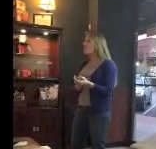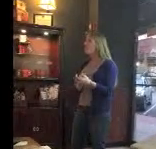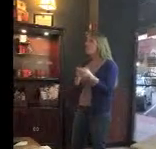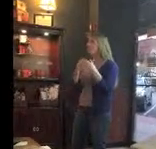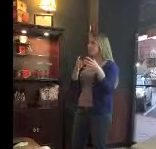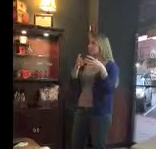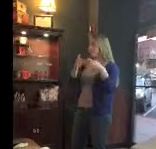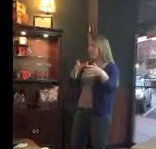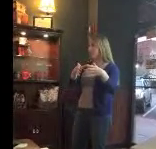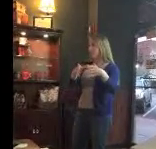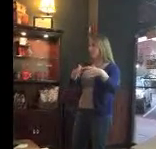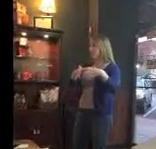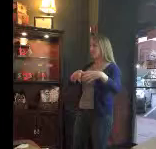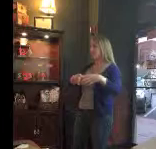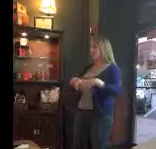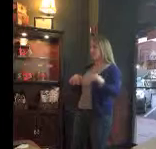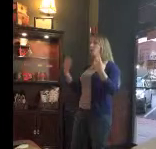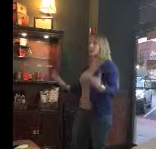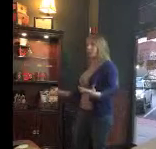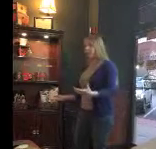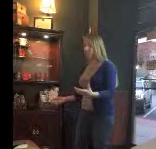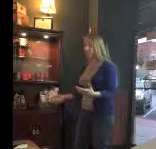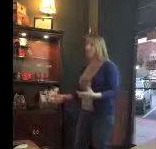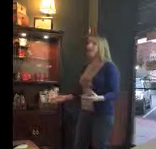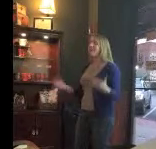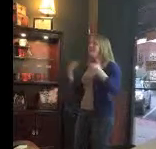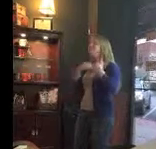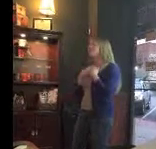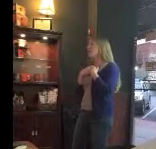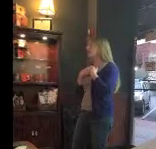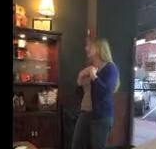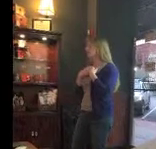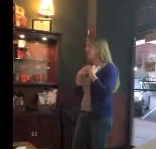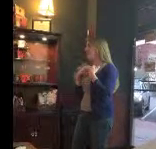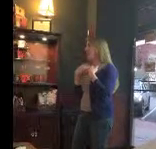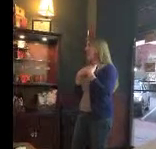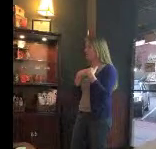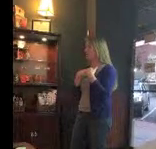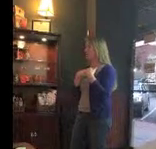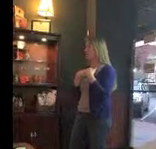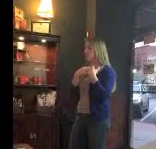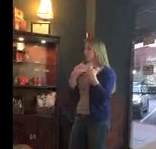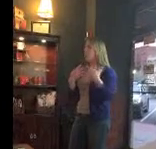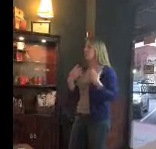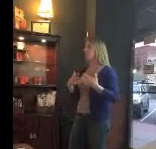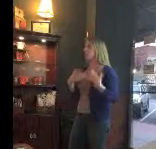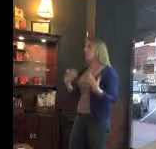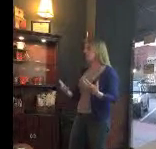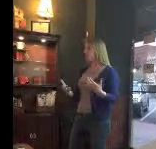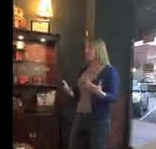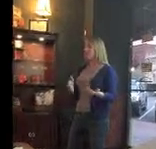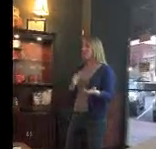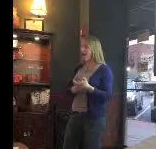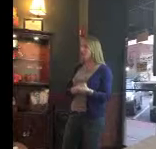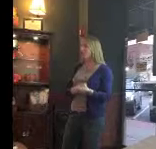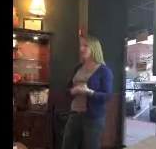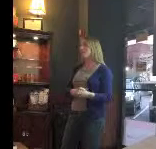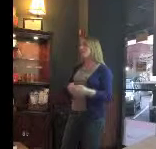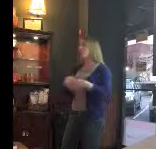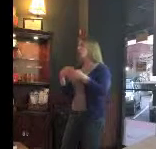or was this sample just not showing bacteria? And that was the main question that I was interested in, is what do we do about this? Is it actually a 0, or